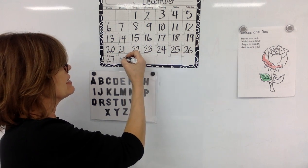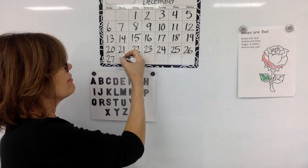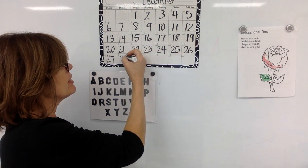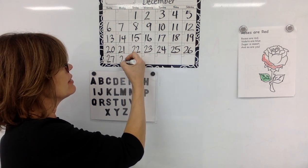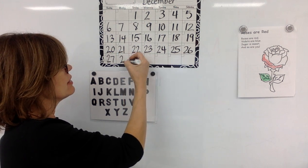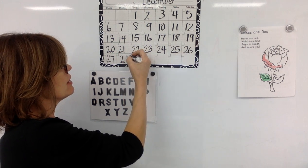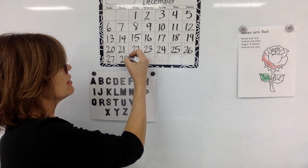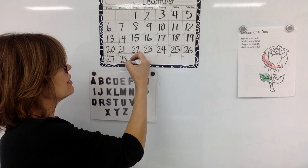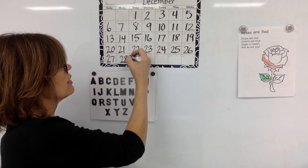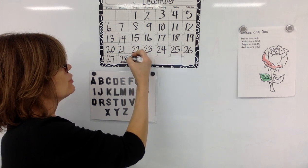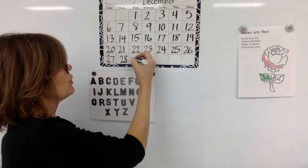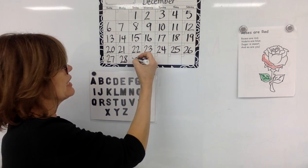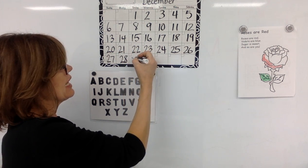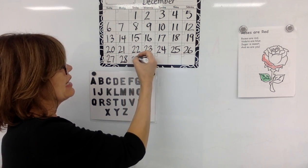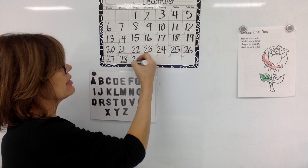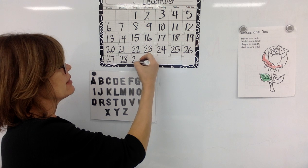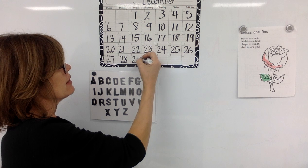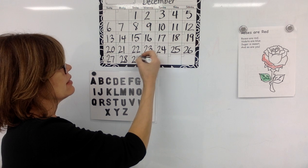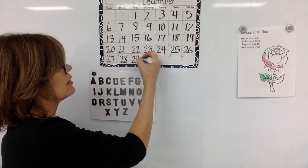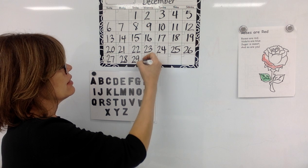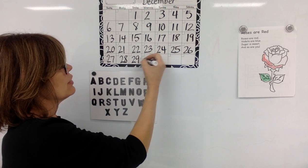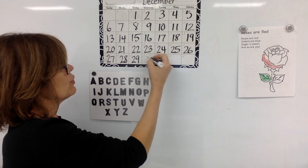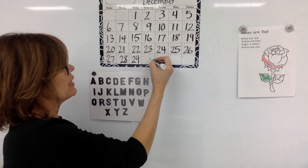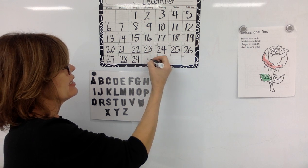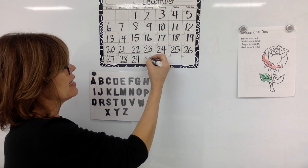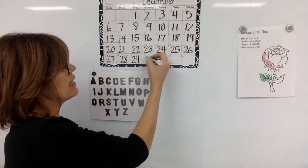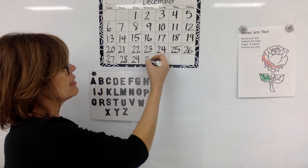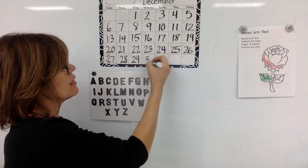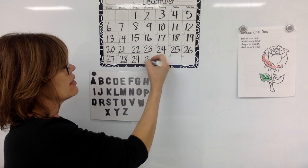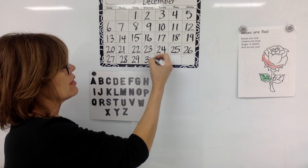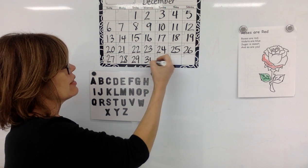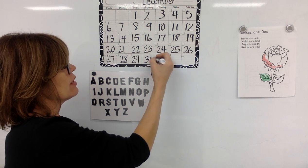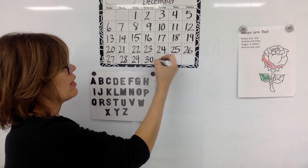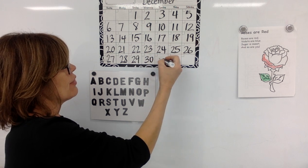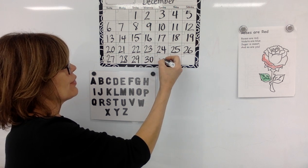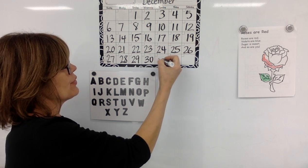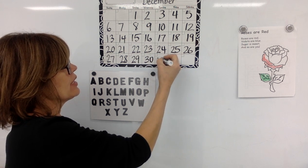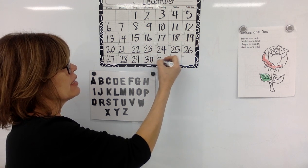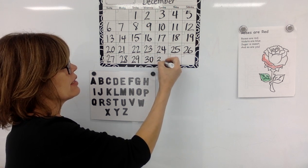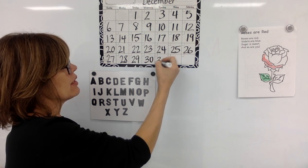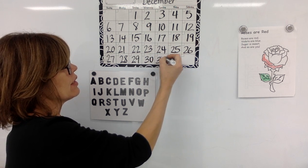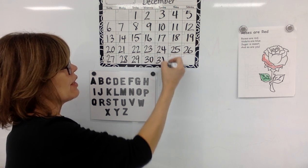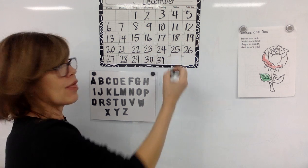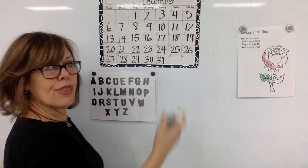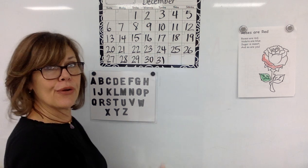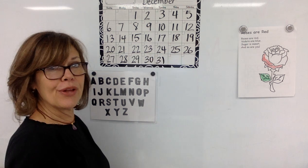27, 28, 29, 30,